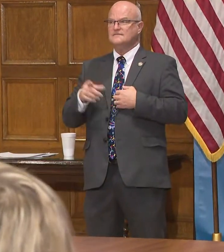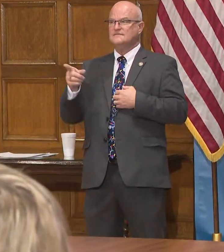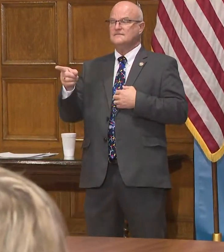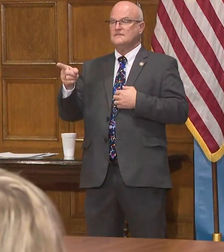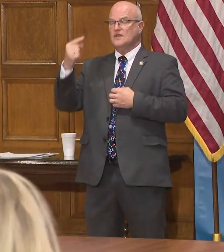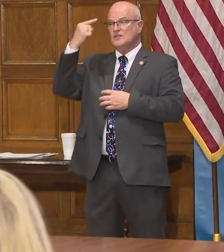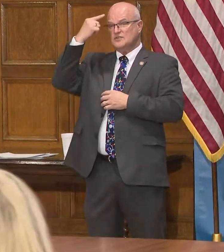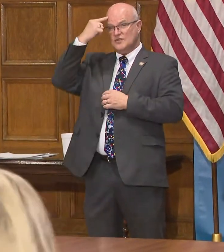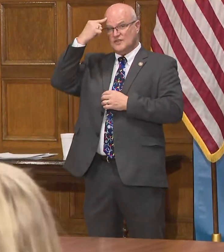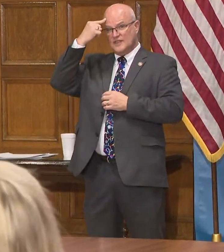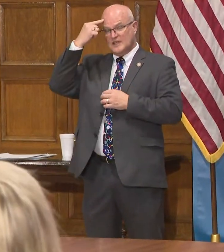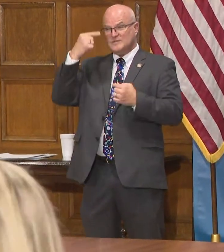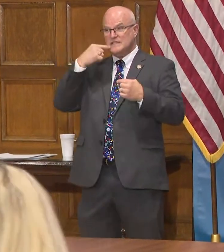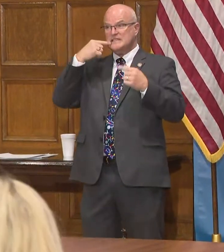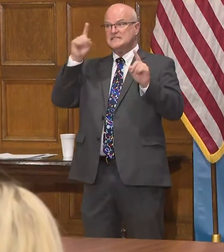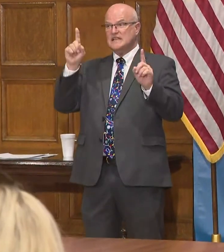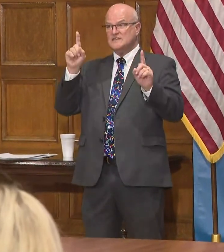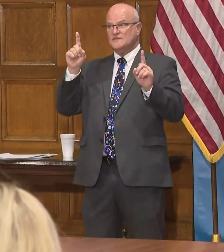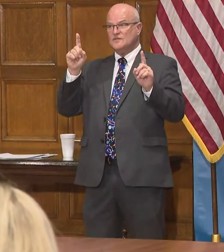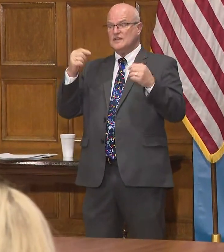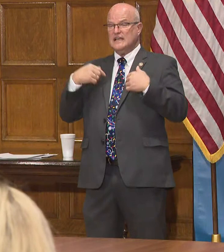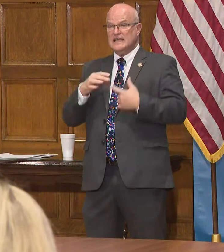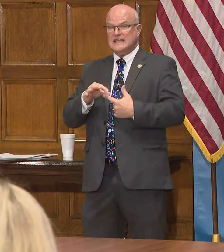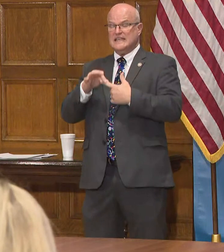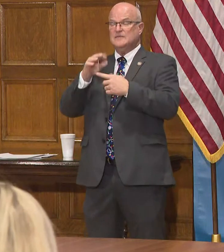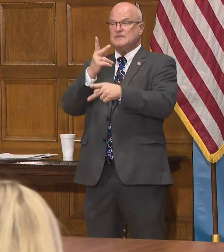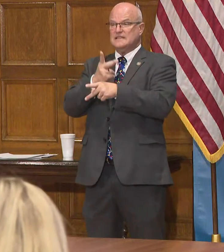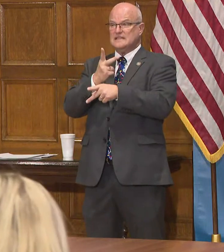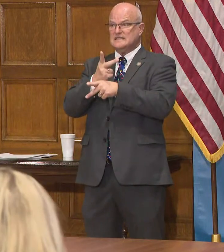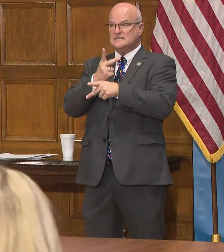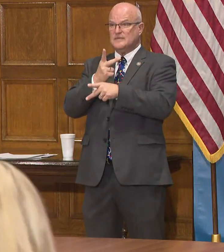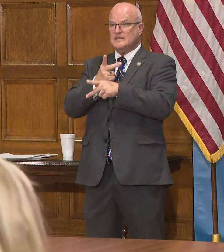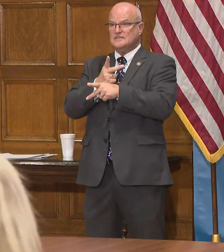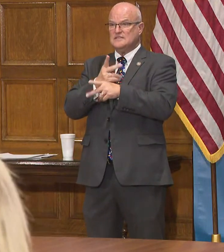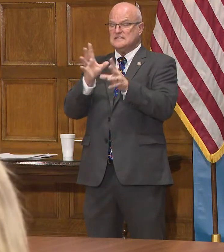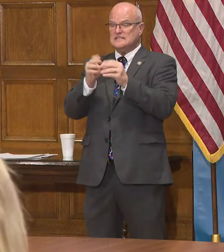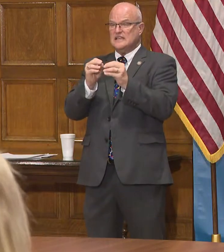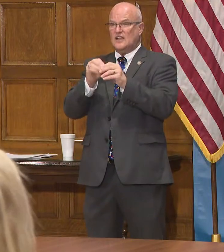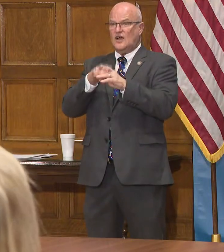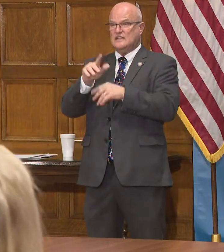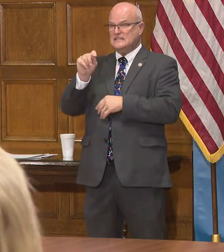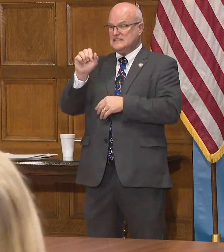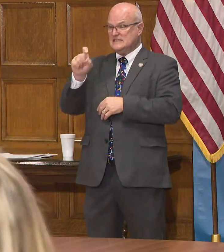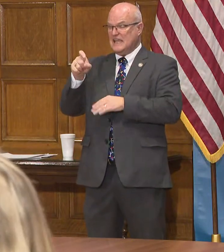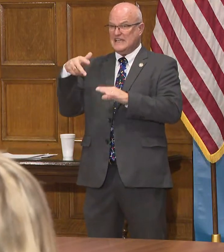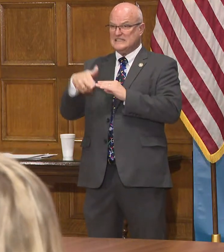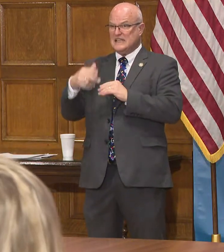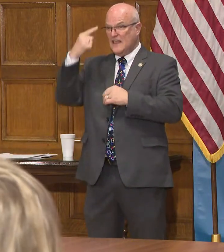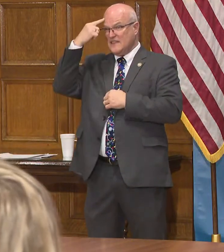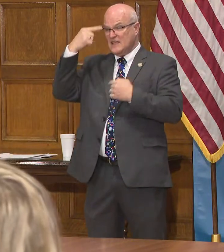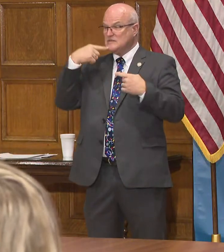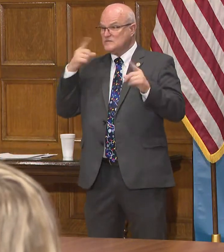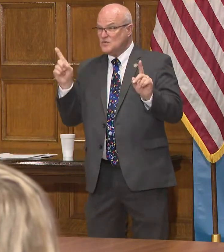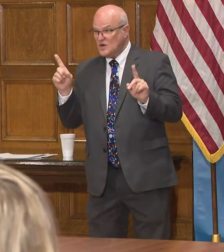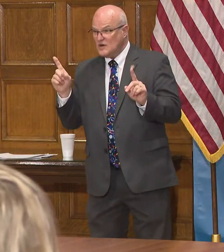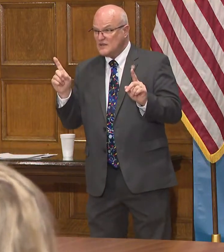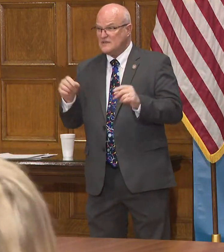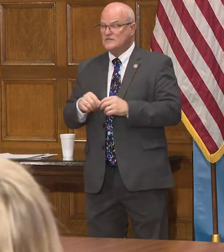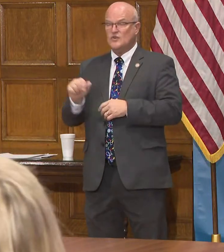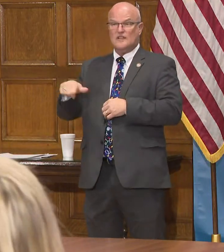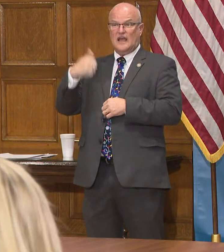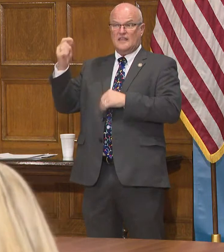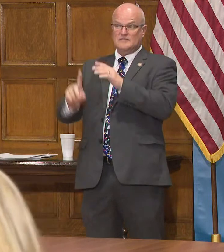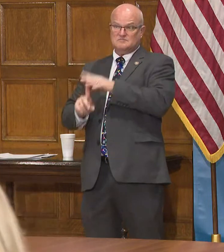Governor, do you think you'll be successful in keeping this special session focused on tax cuts, or what's the likelihood of it being extended to take up other